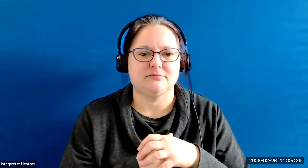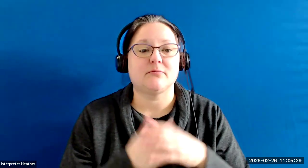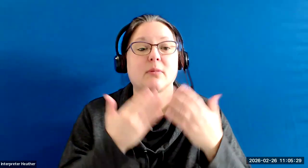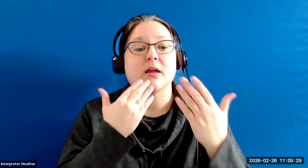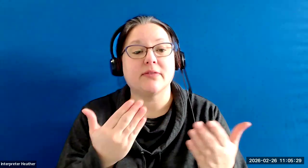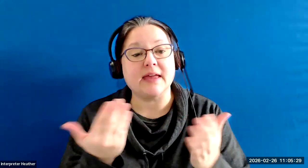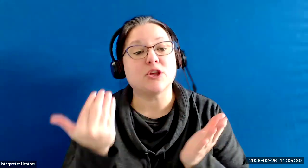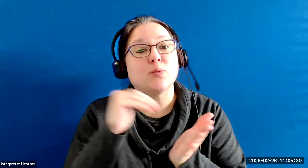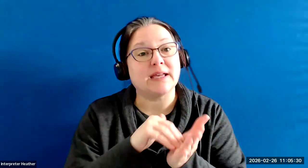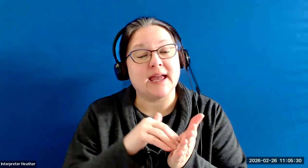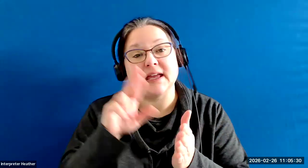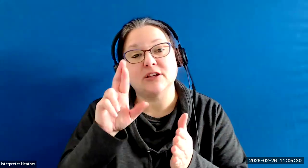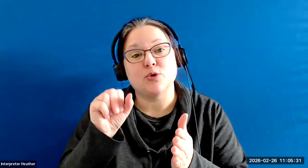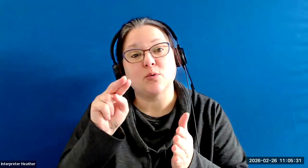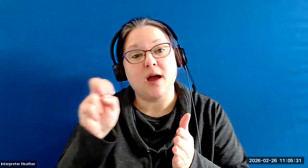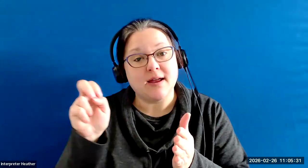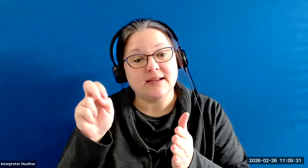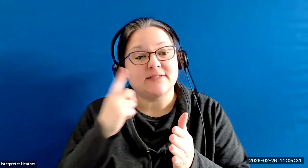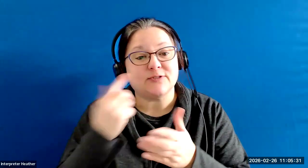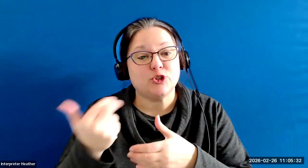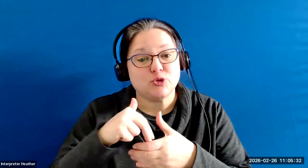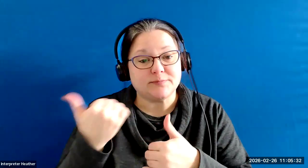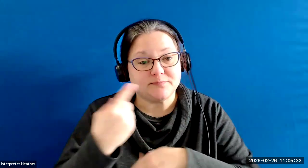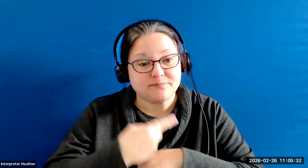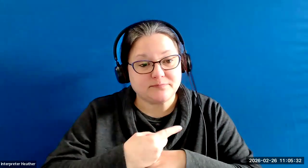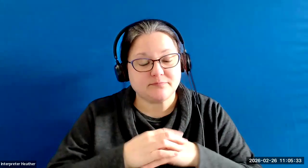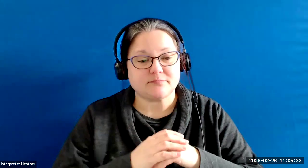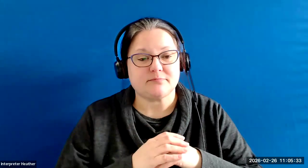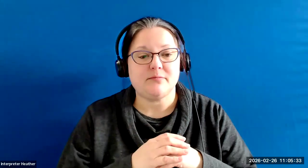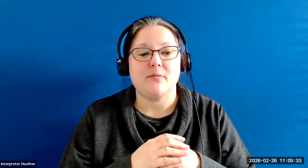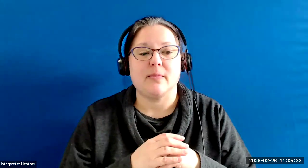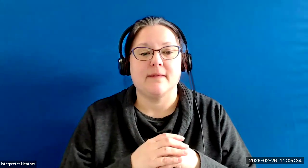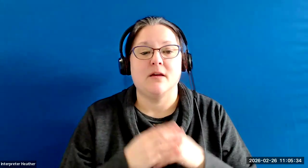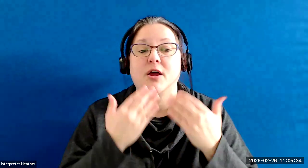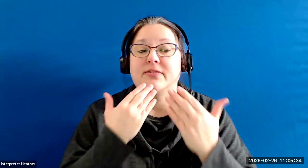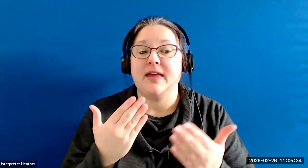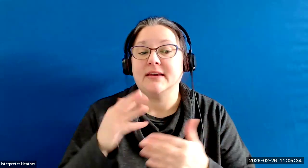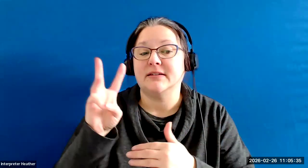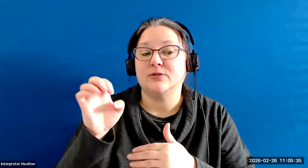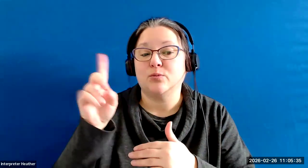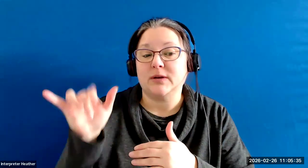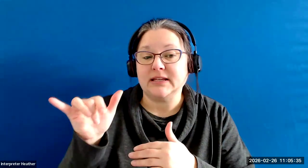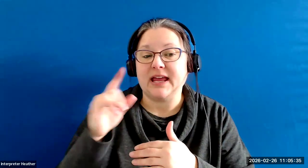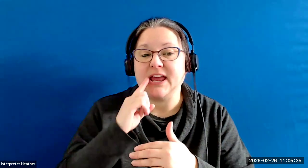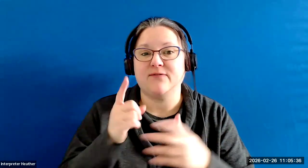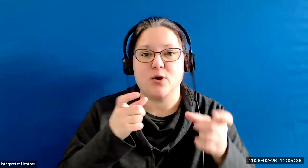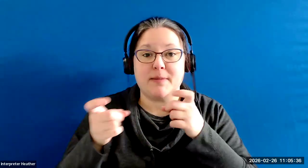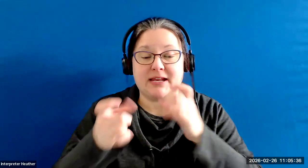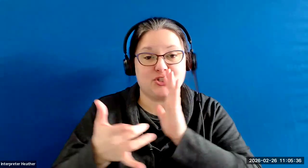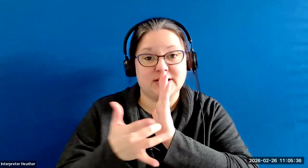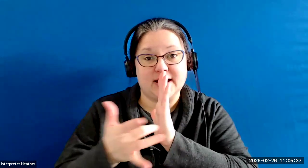Thank you so much to Ronnie Boyd for joining us today. Thanks to Wendy Wyrick for managing